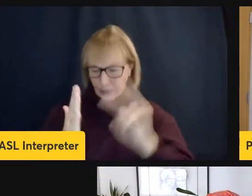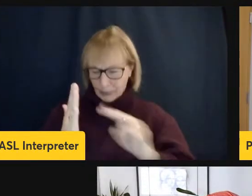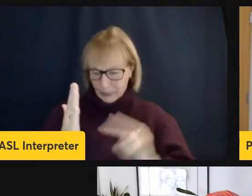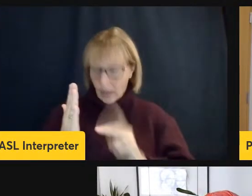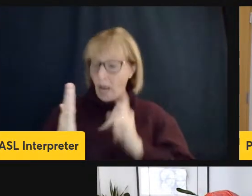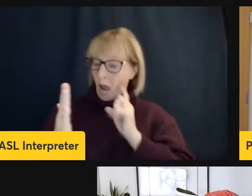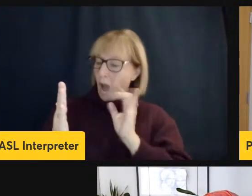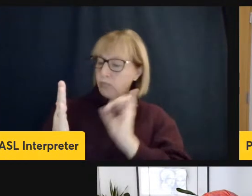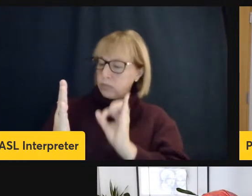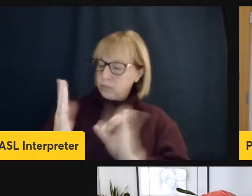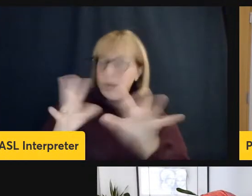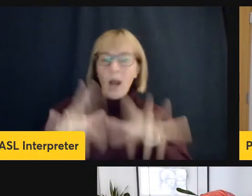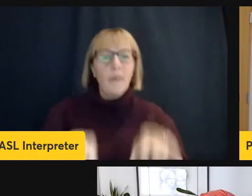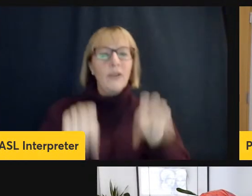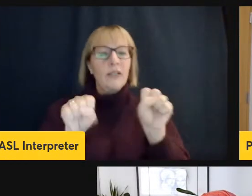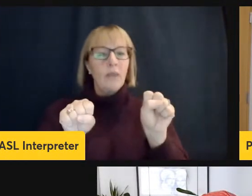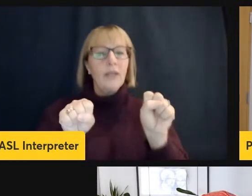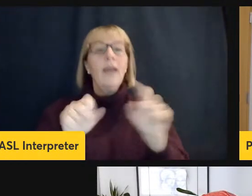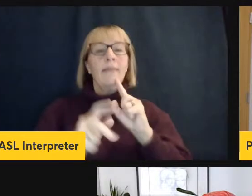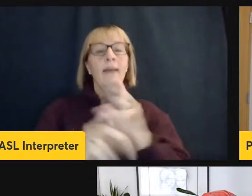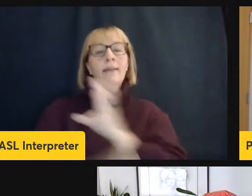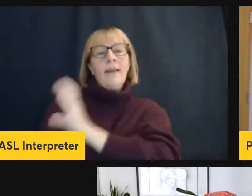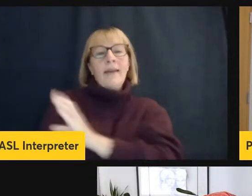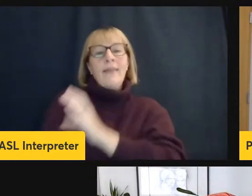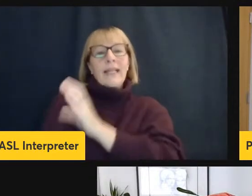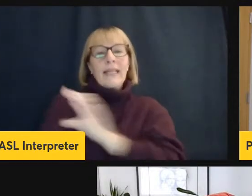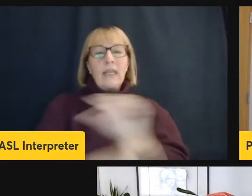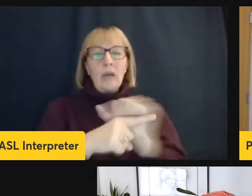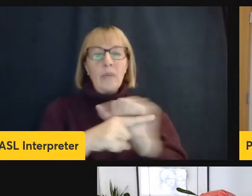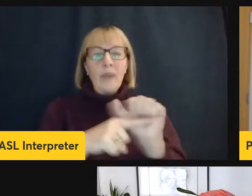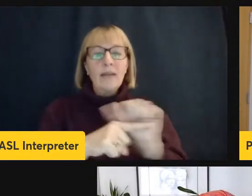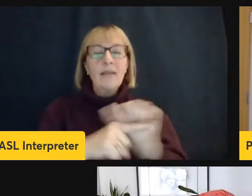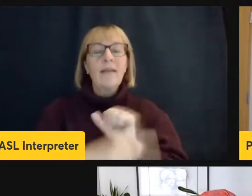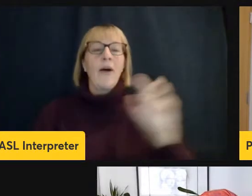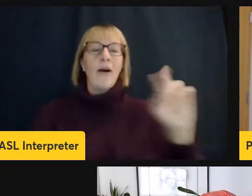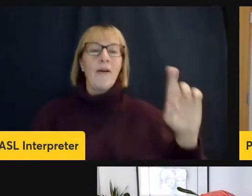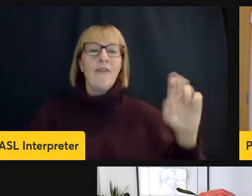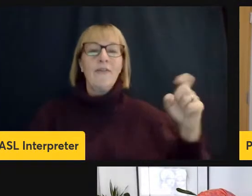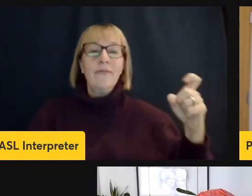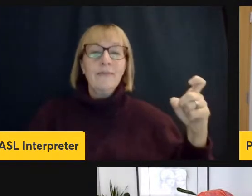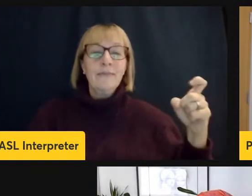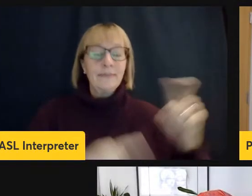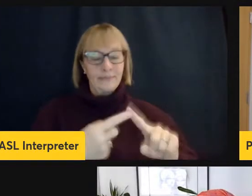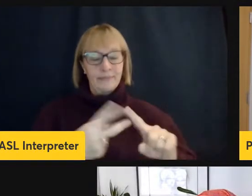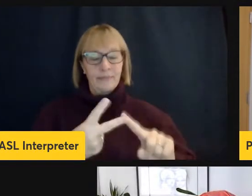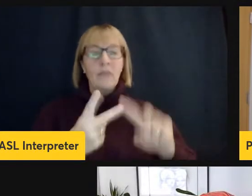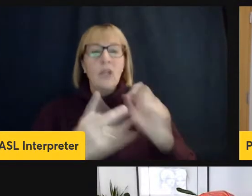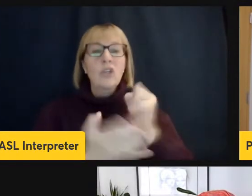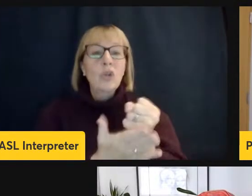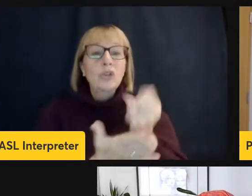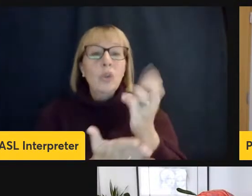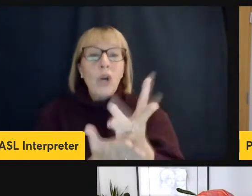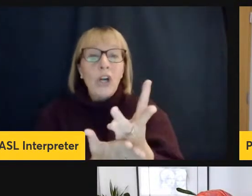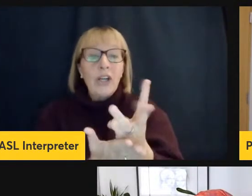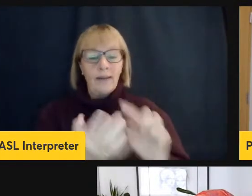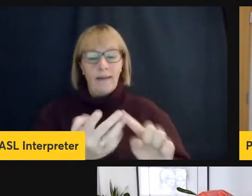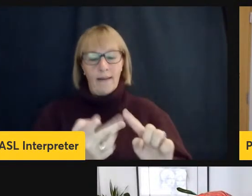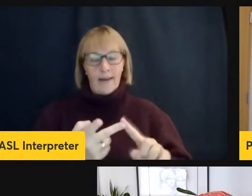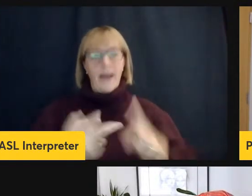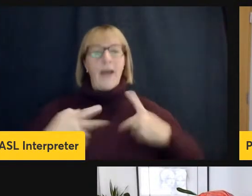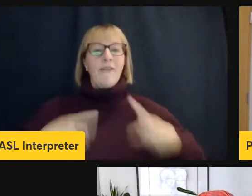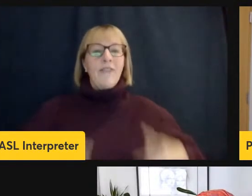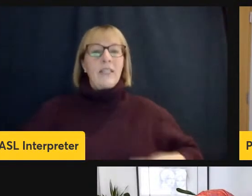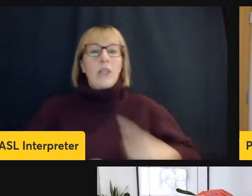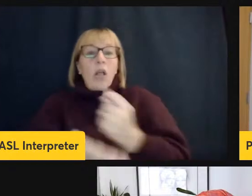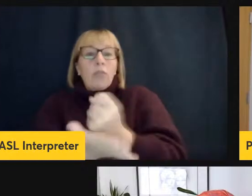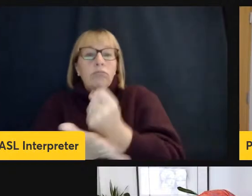that connect to the clinical practice. That includes access to pharmacare, social work, physical support through